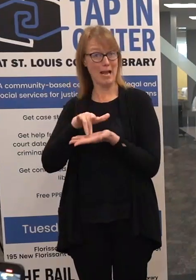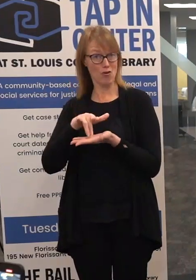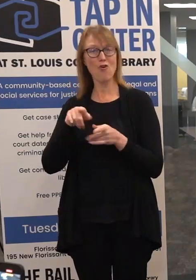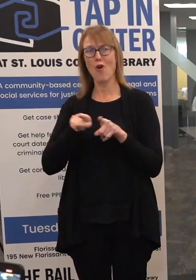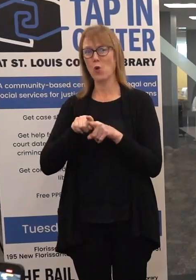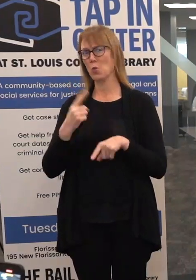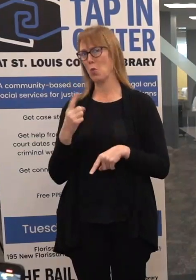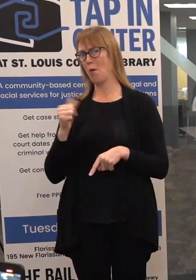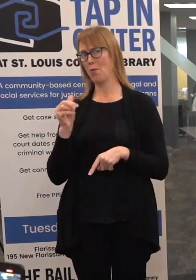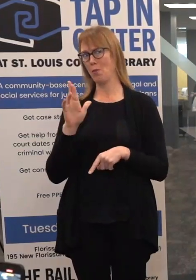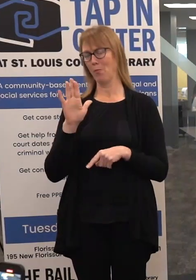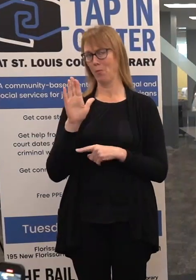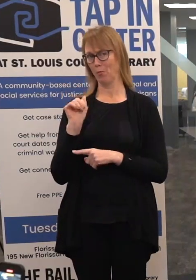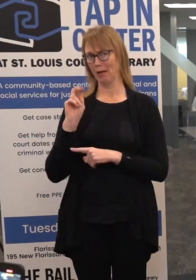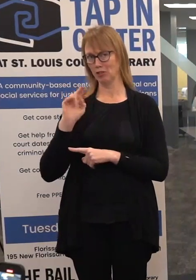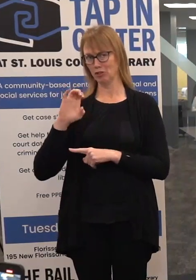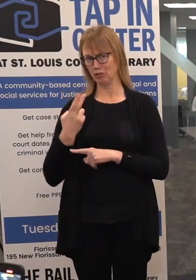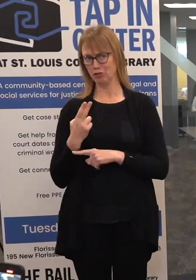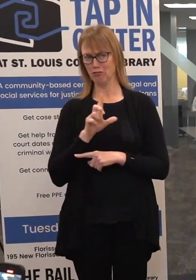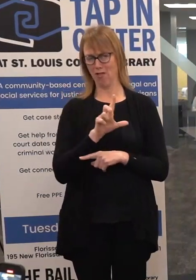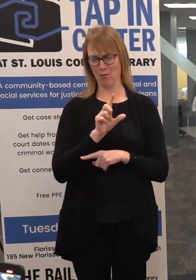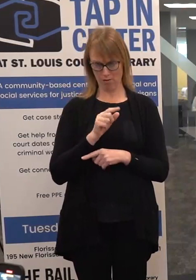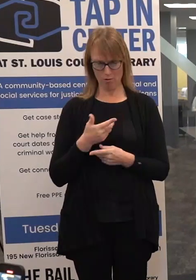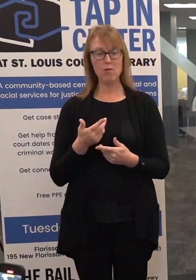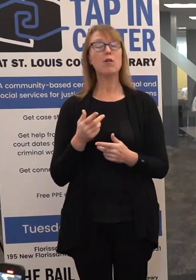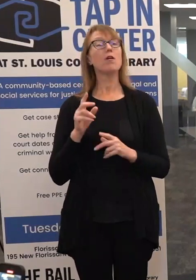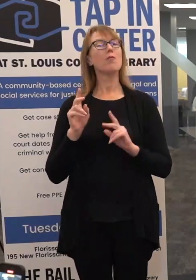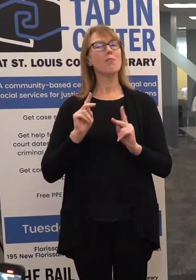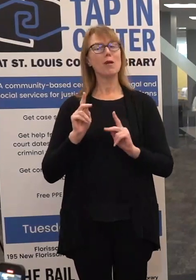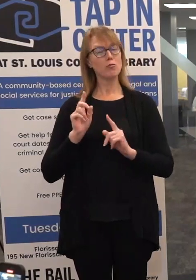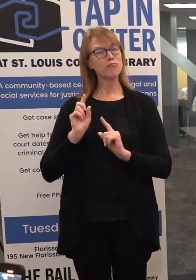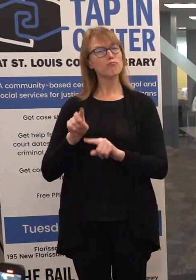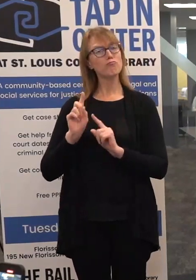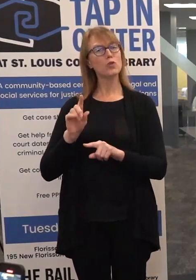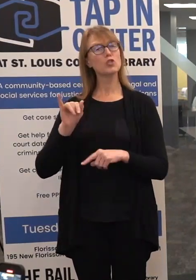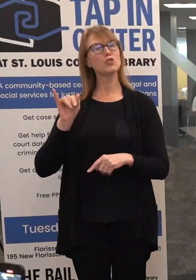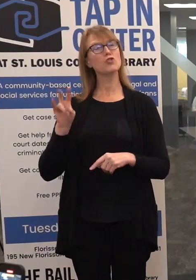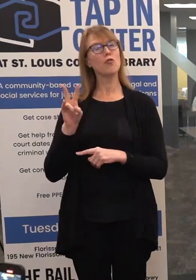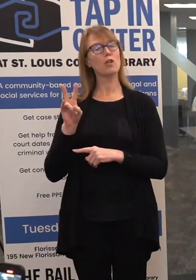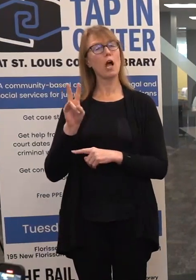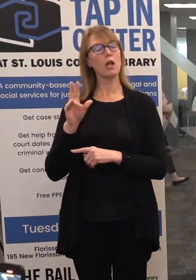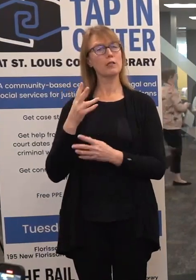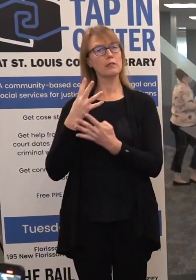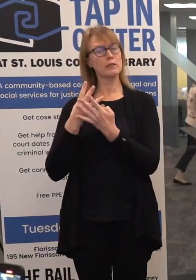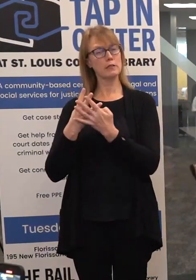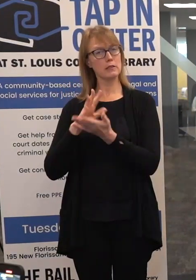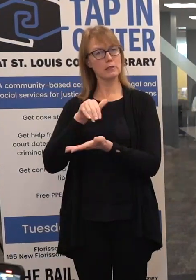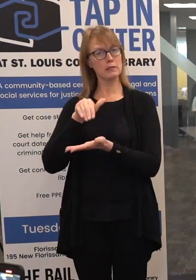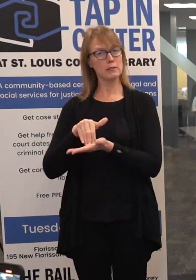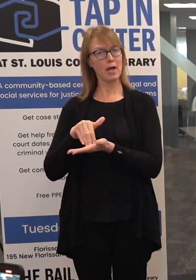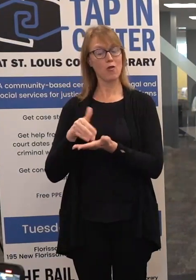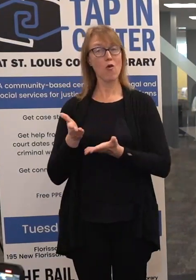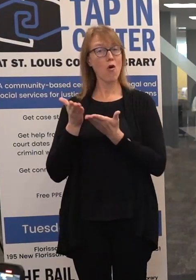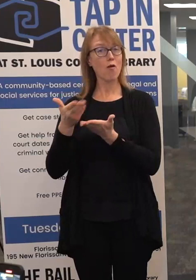involved for several years. Employees visit the St. Louis County Juvenile Detention Center offering book discussion programs. The